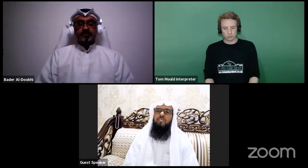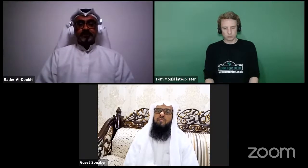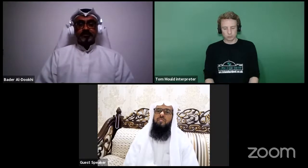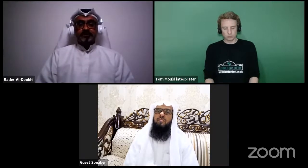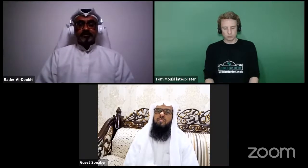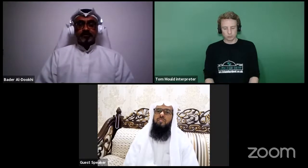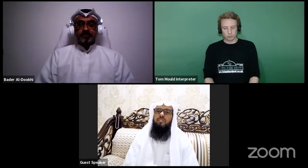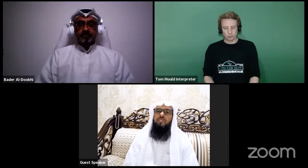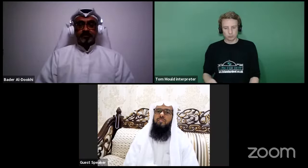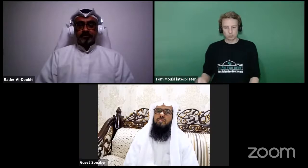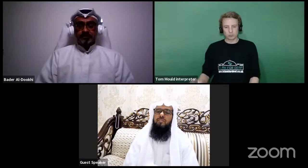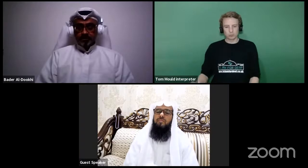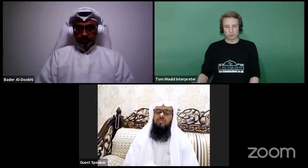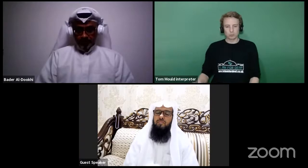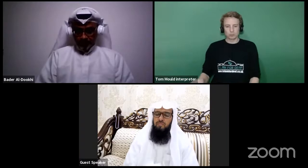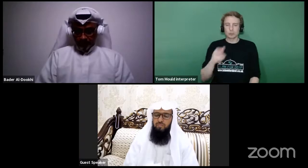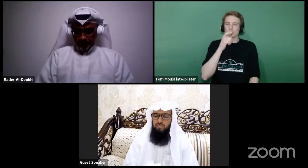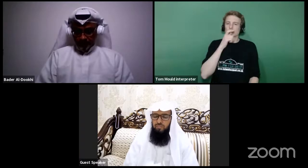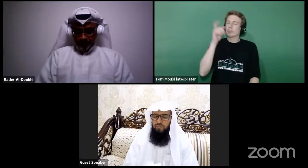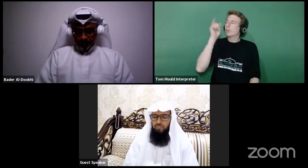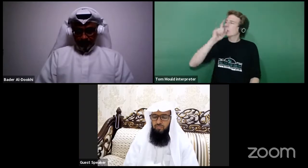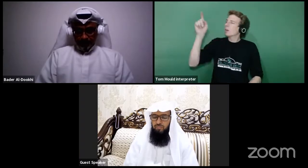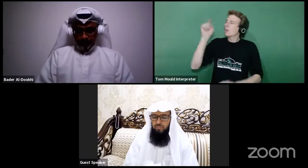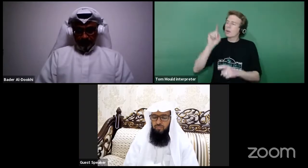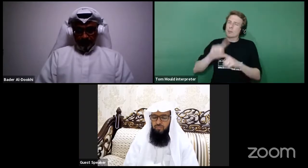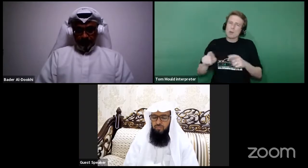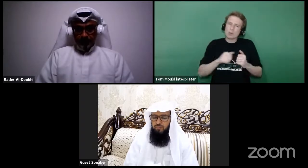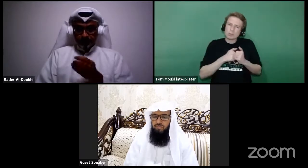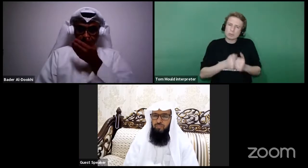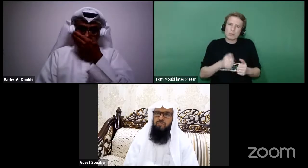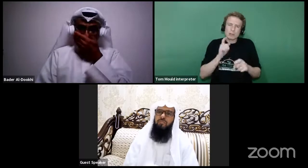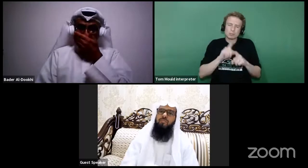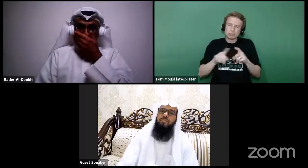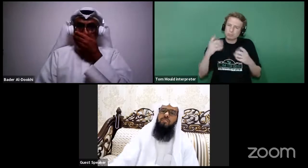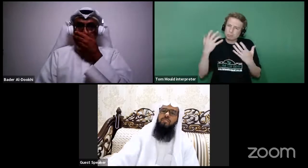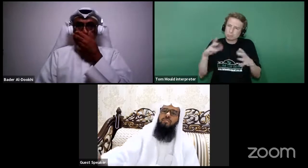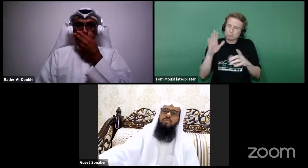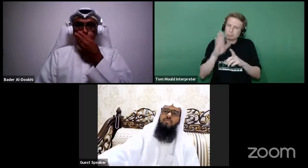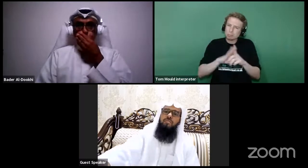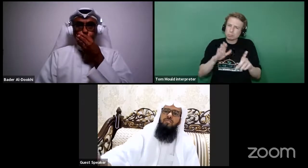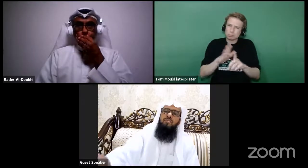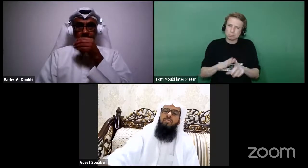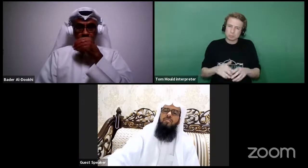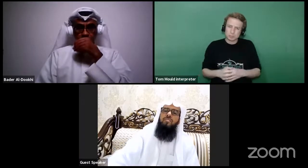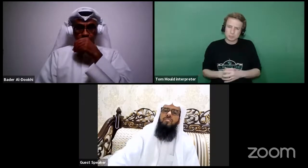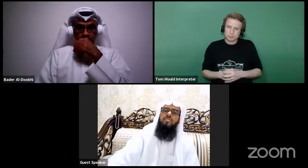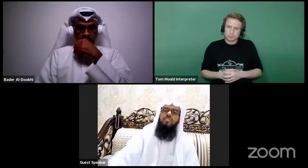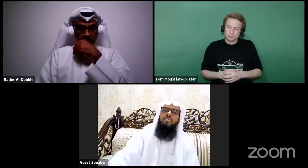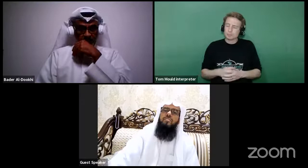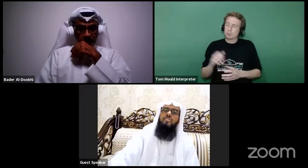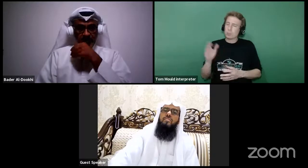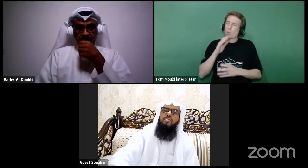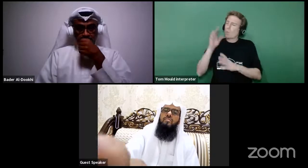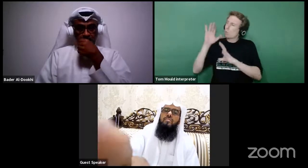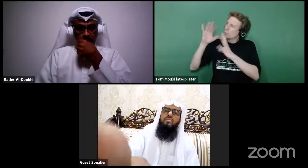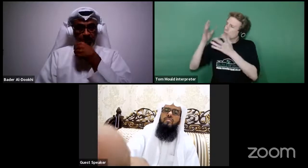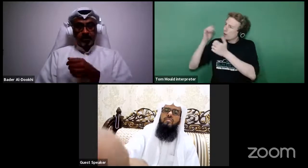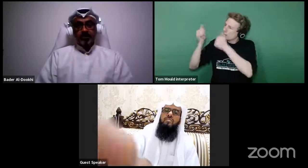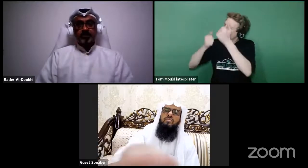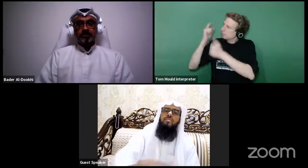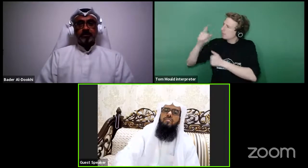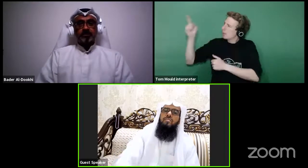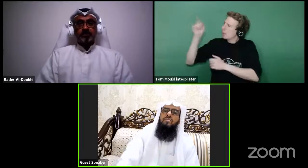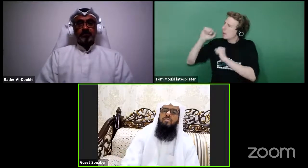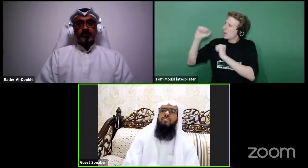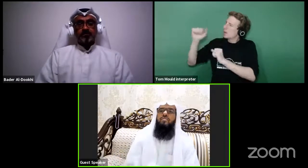In the name of Allah, the most gracious, the most beneficent, indeed all praises are due to Allah. We praise Him, we seek His aid, and we seek His